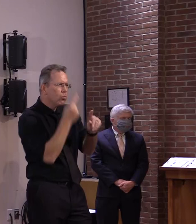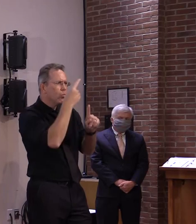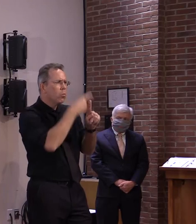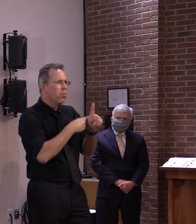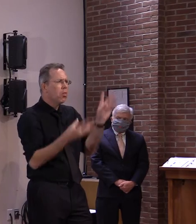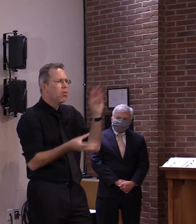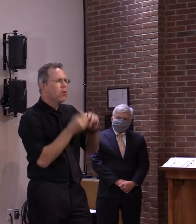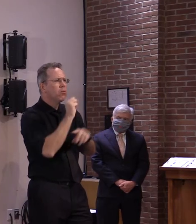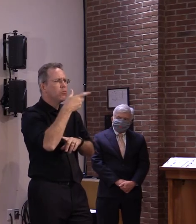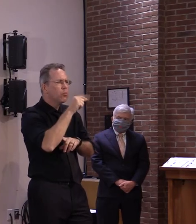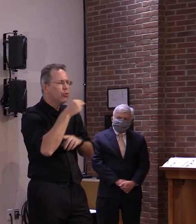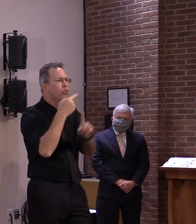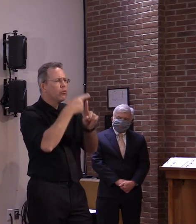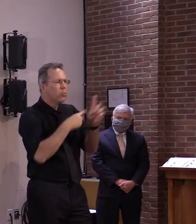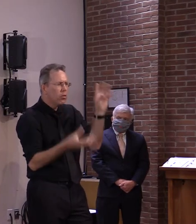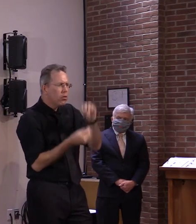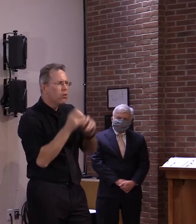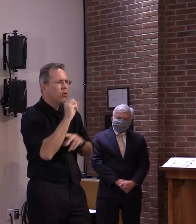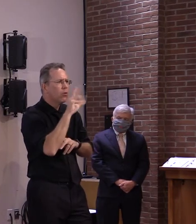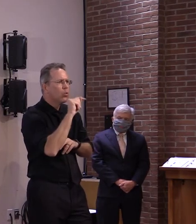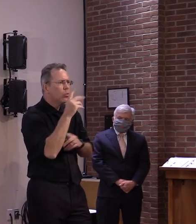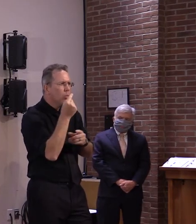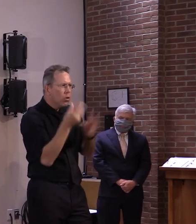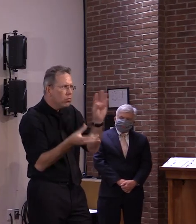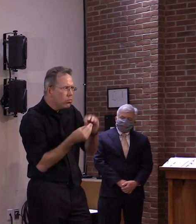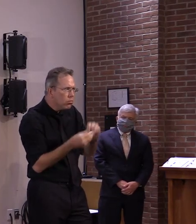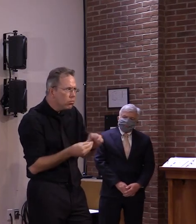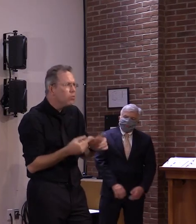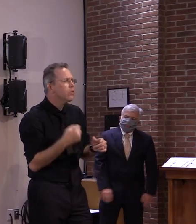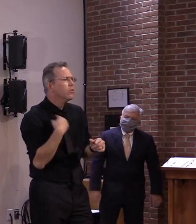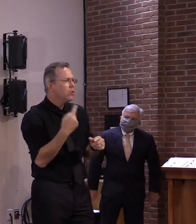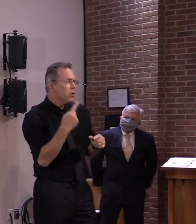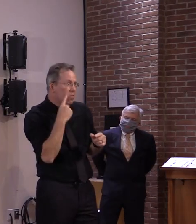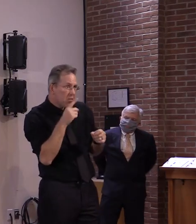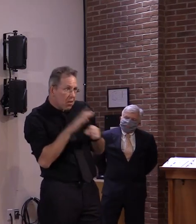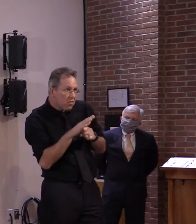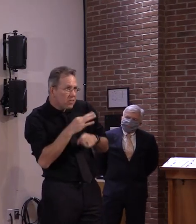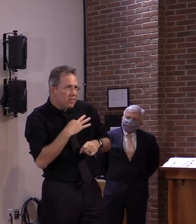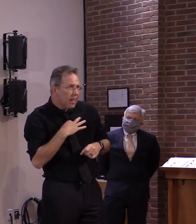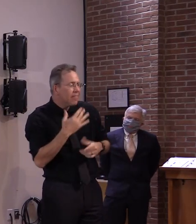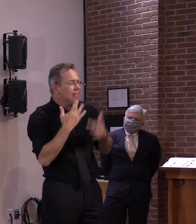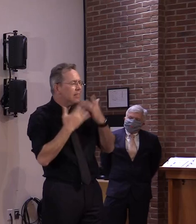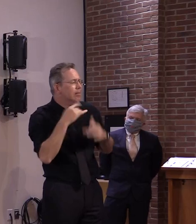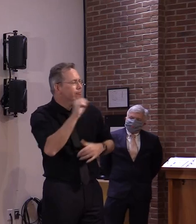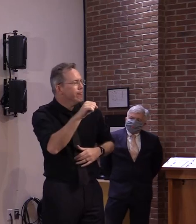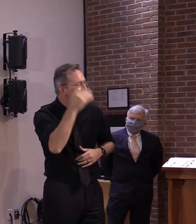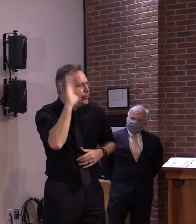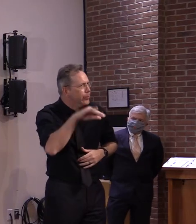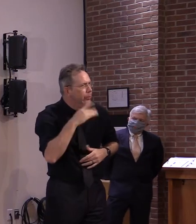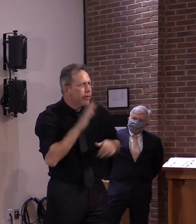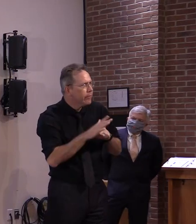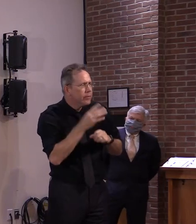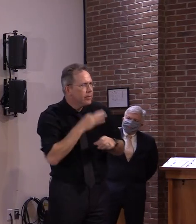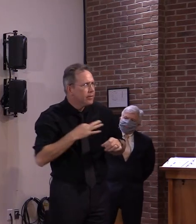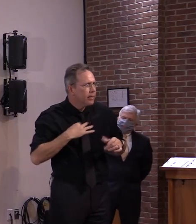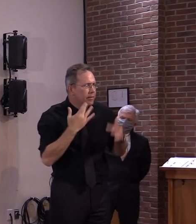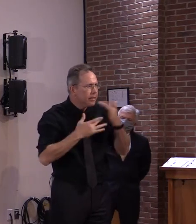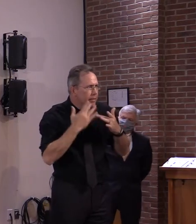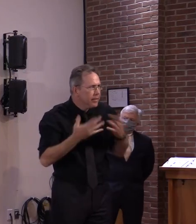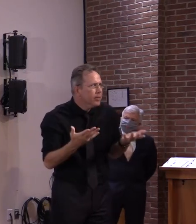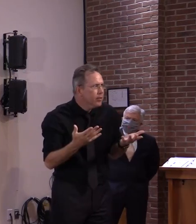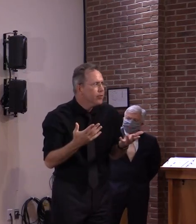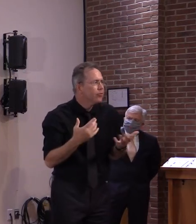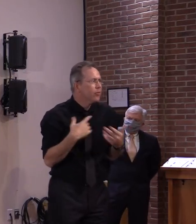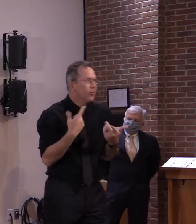statewide on that. But I think staff availability issues were a concern before the pandemic, certainly just like all